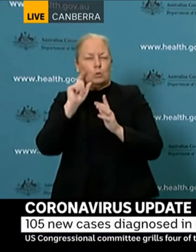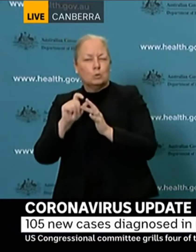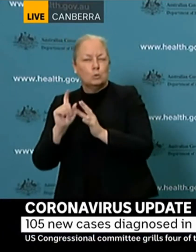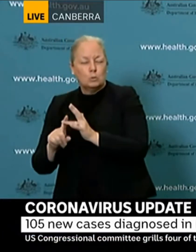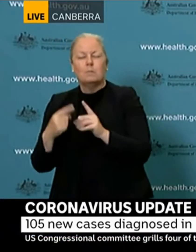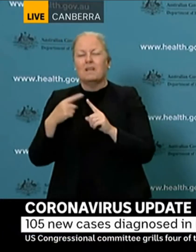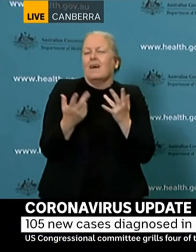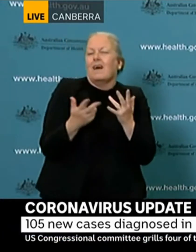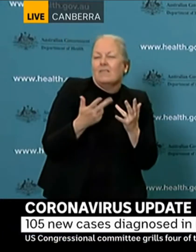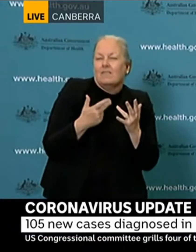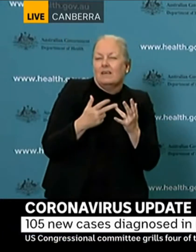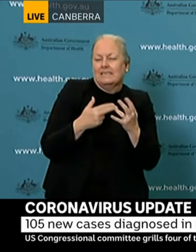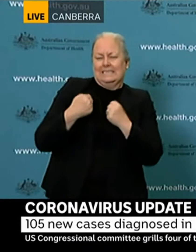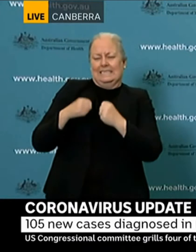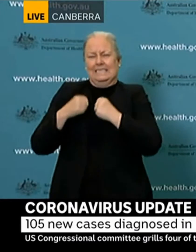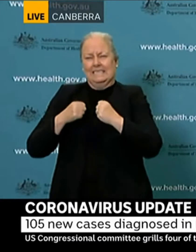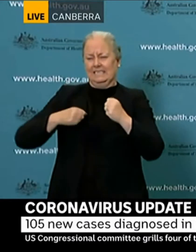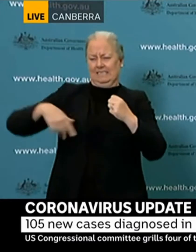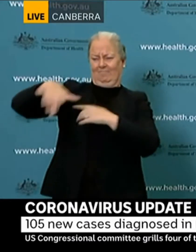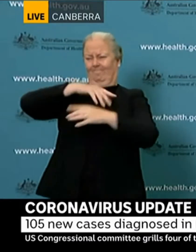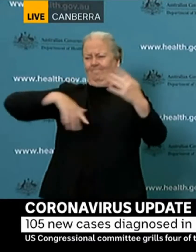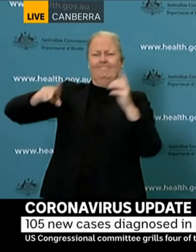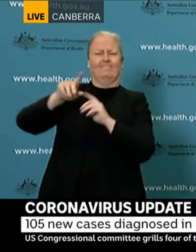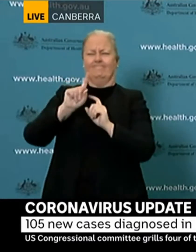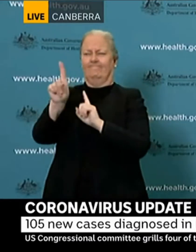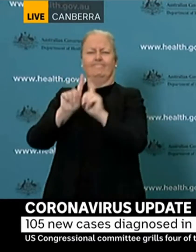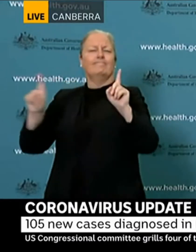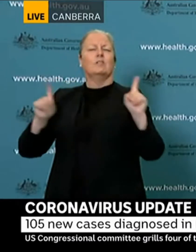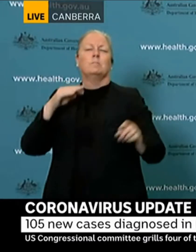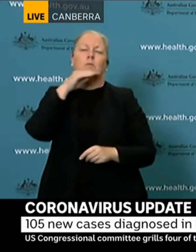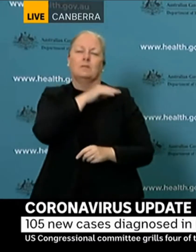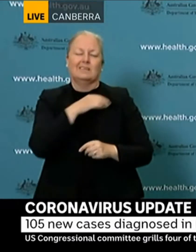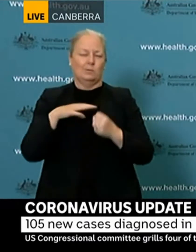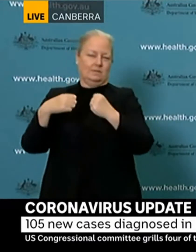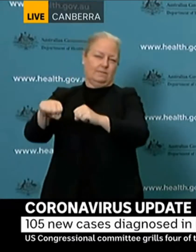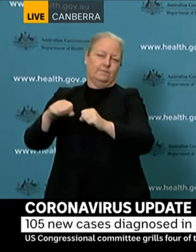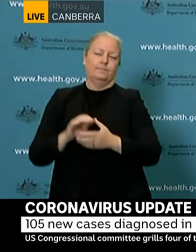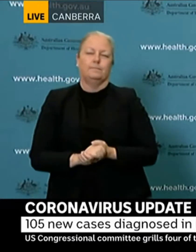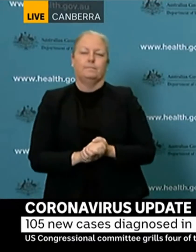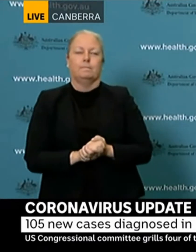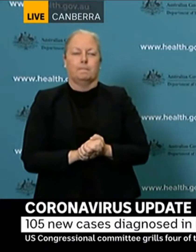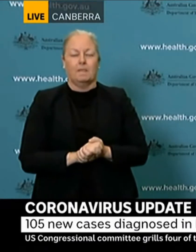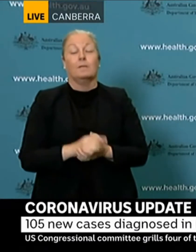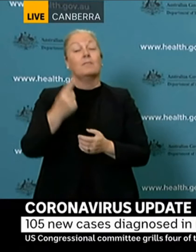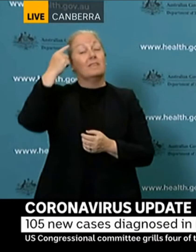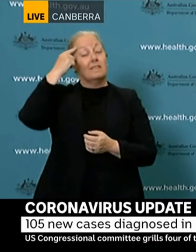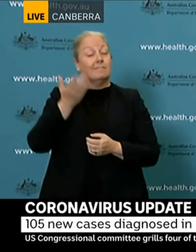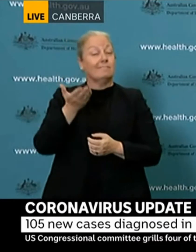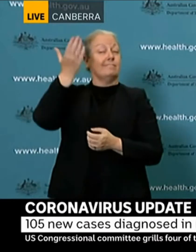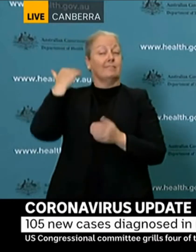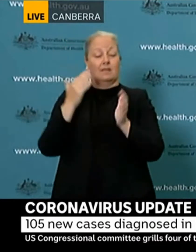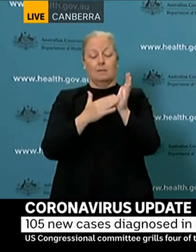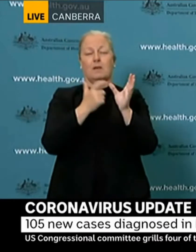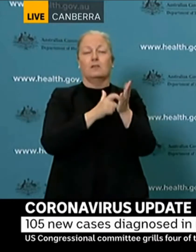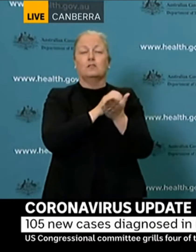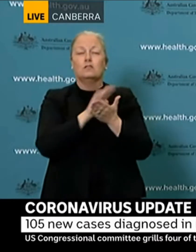to movement around Melbourne. So we looked at that. We considered what had happened back in March